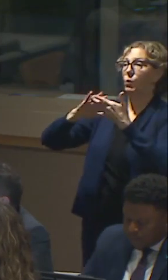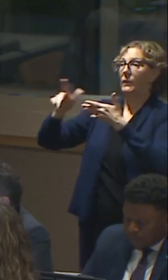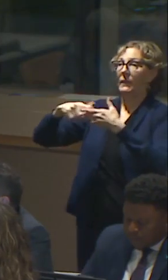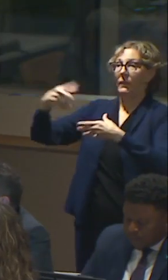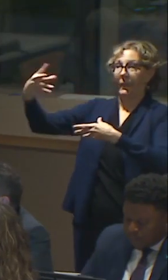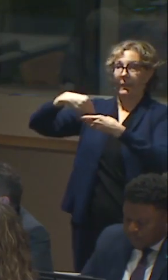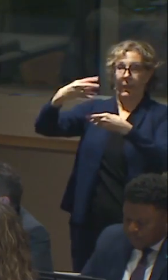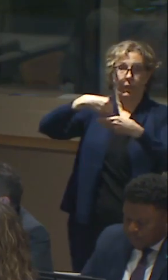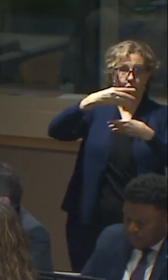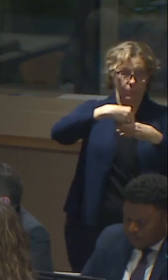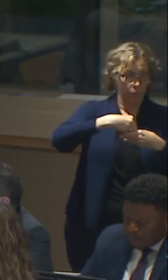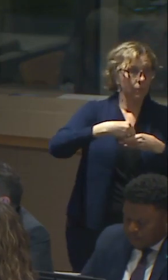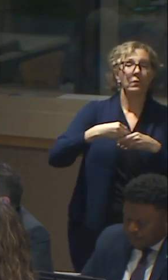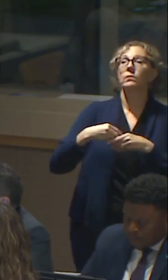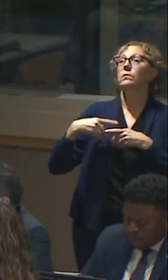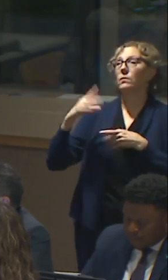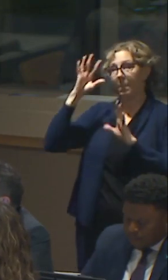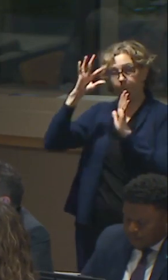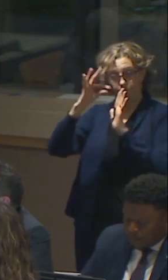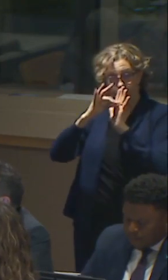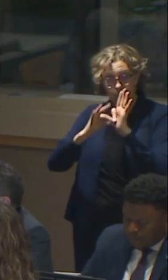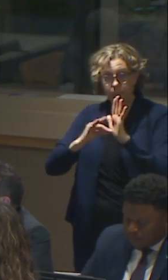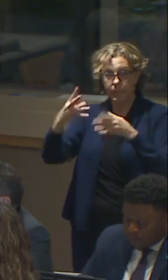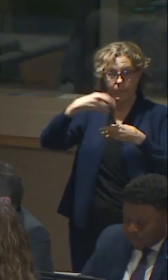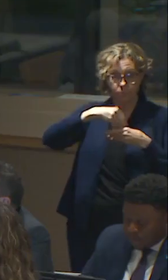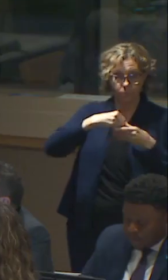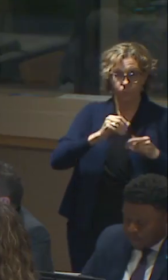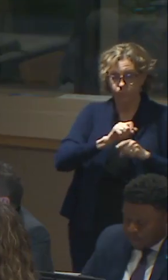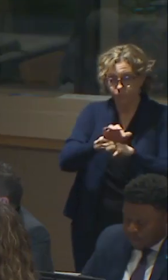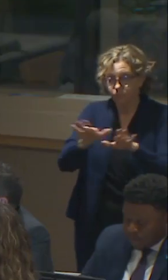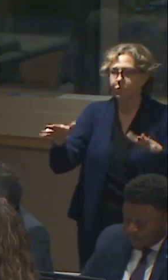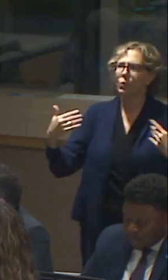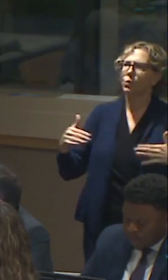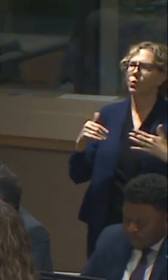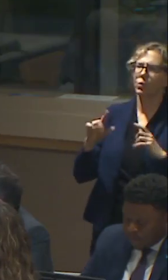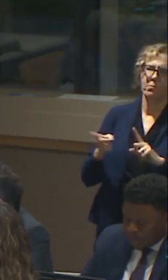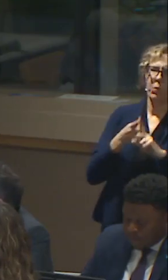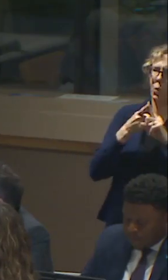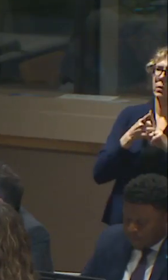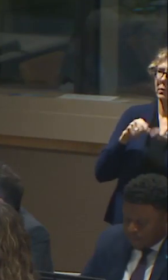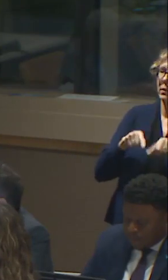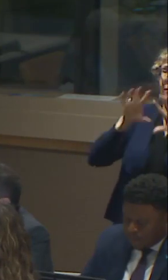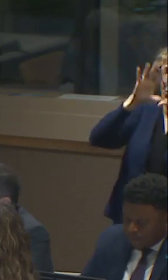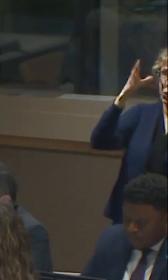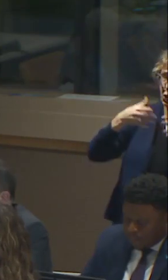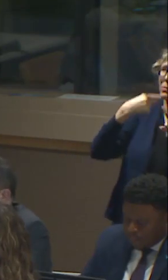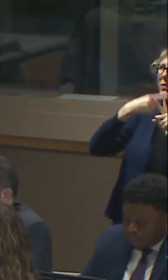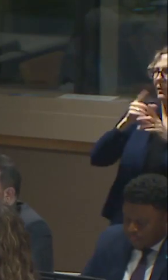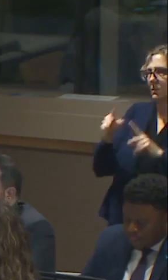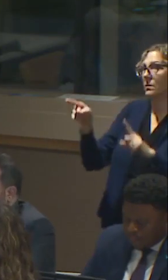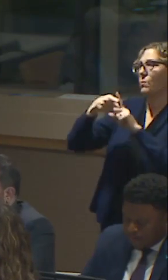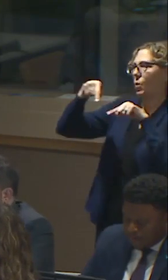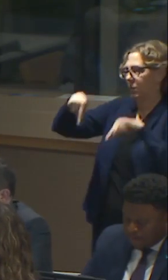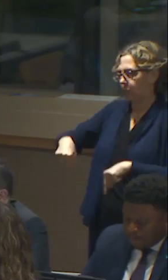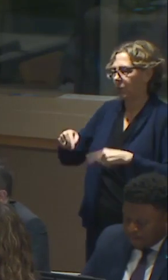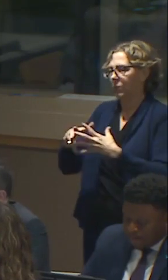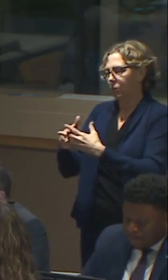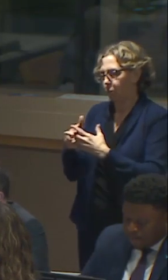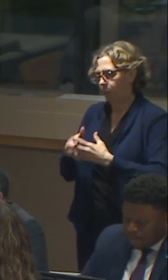policy implementation is critical mass in the world and in the US. Thank you very much for your time.